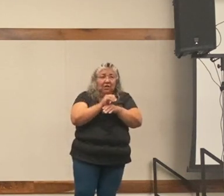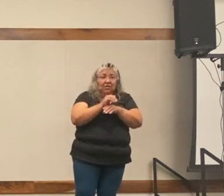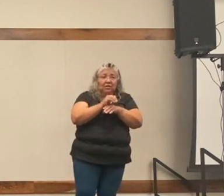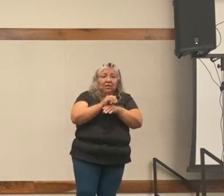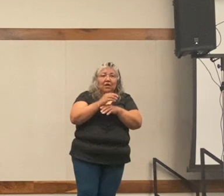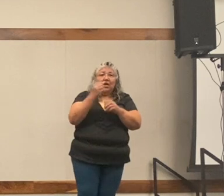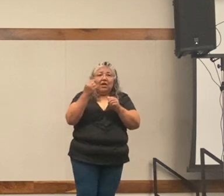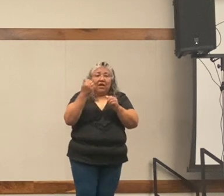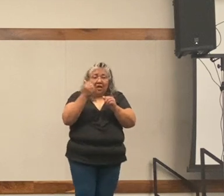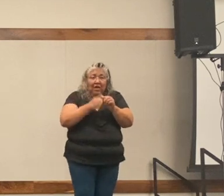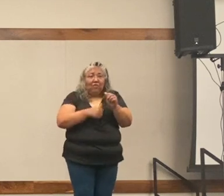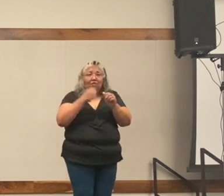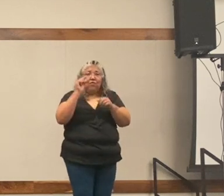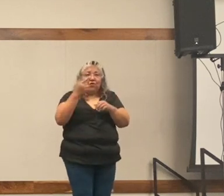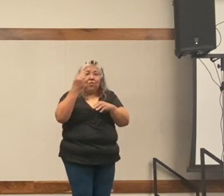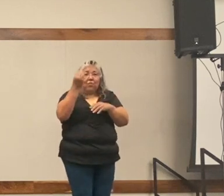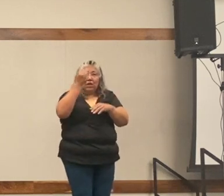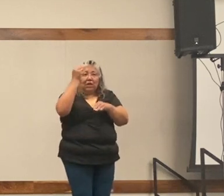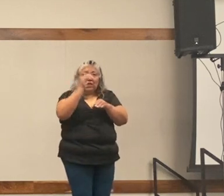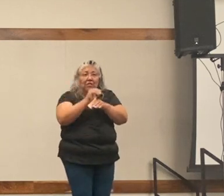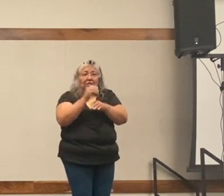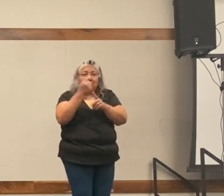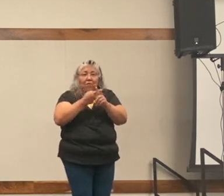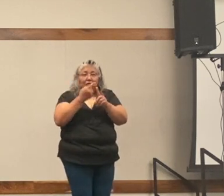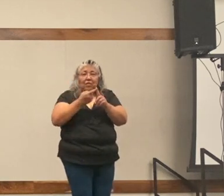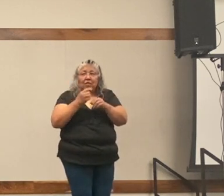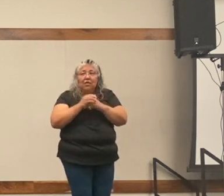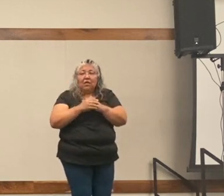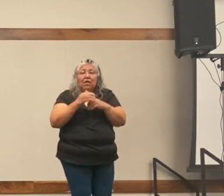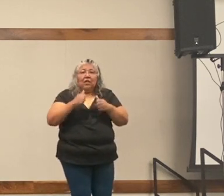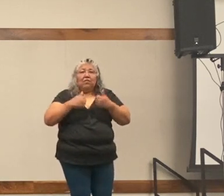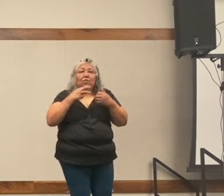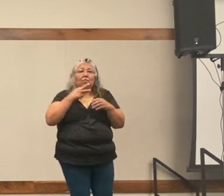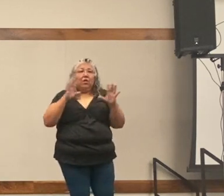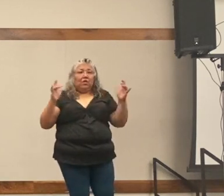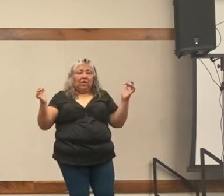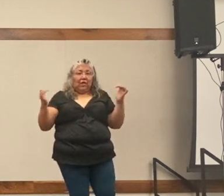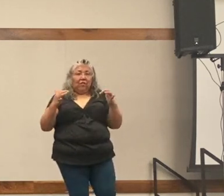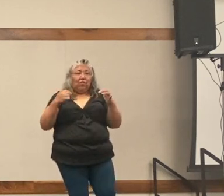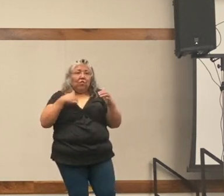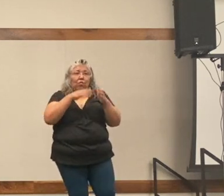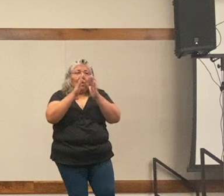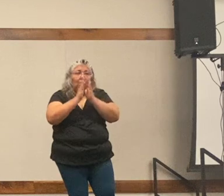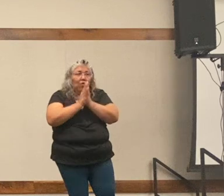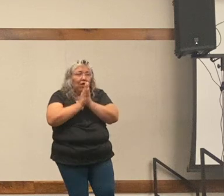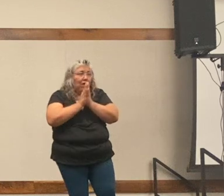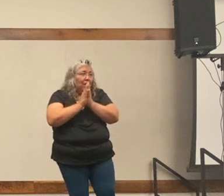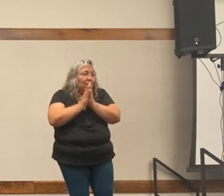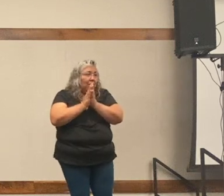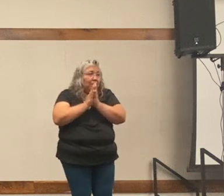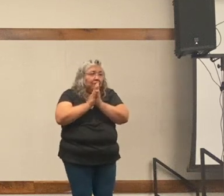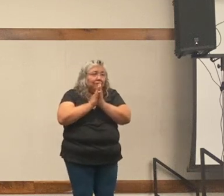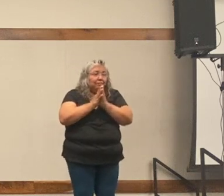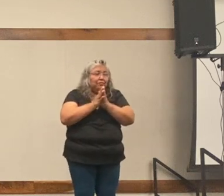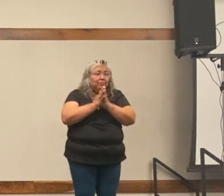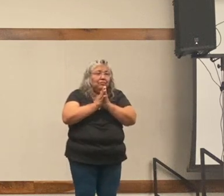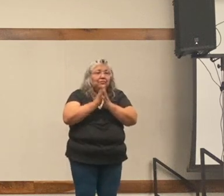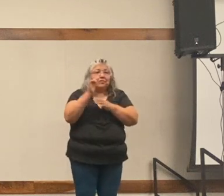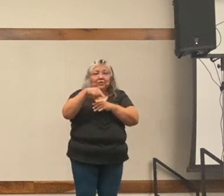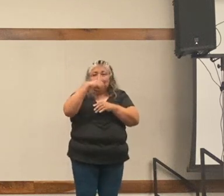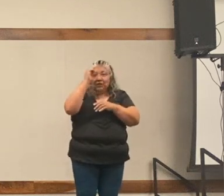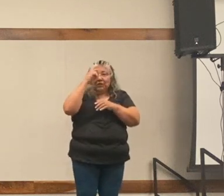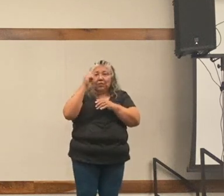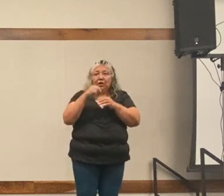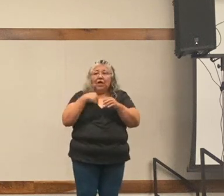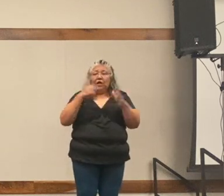every first Monday of the month, Living Water gathers and we pray. And this summer,